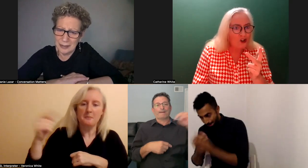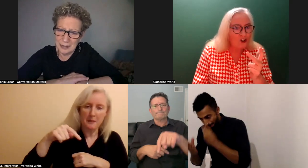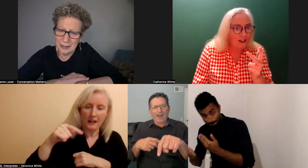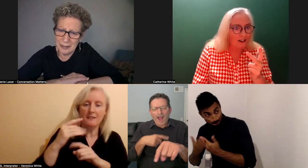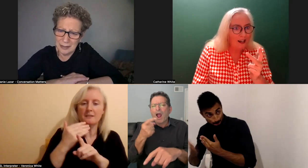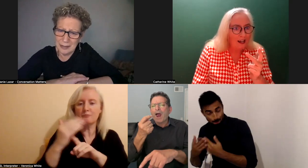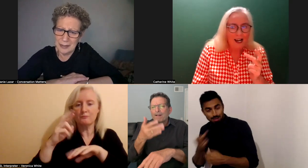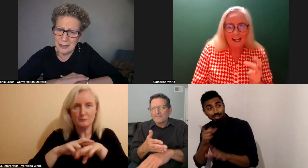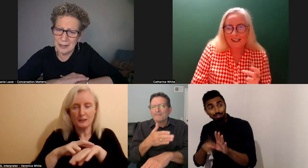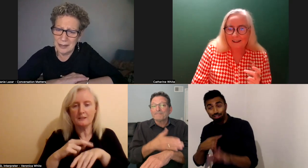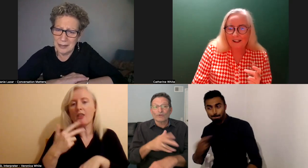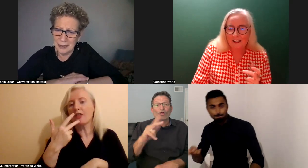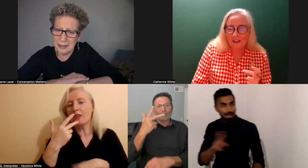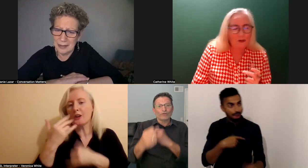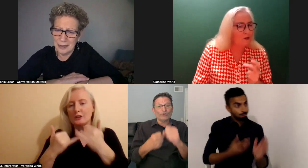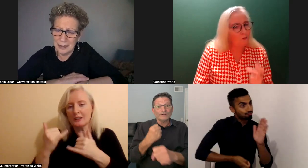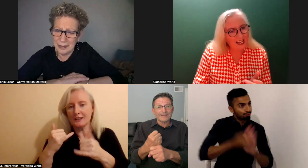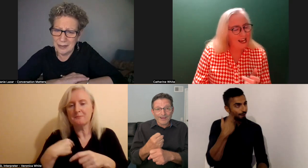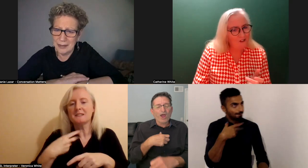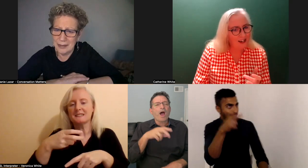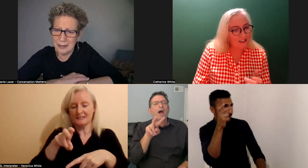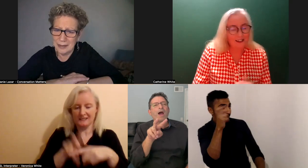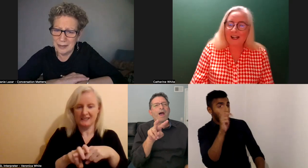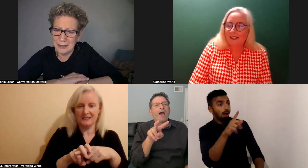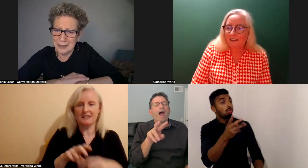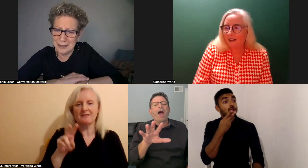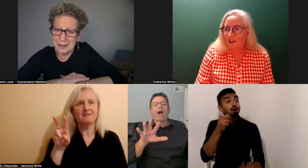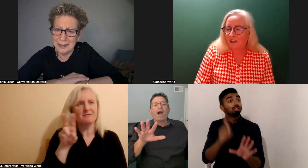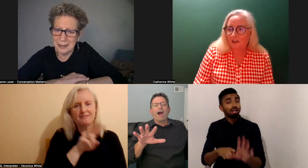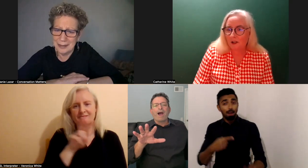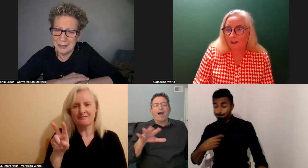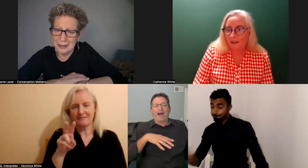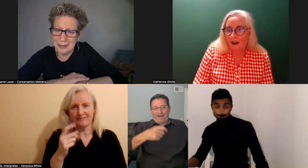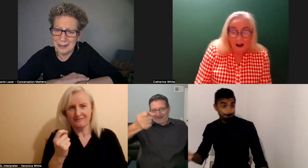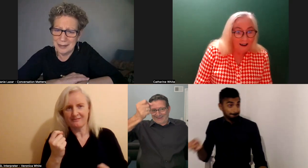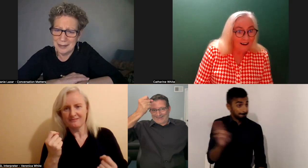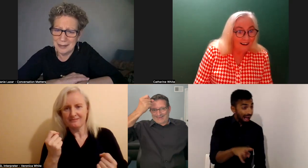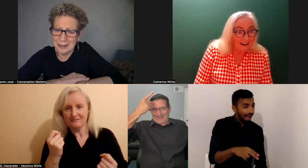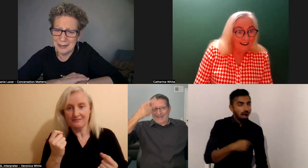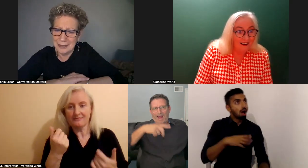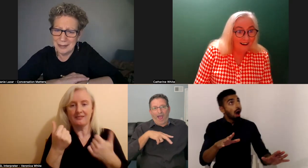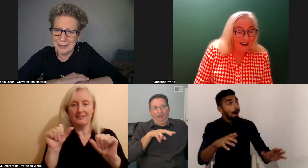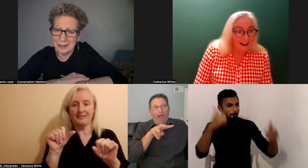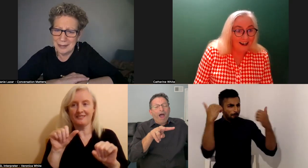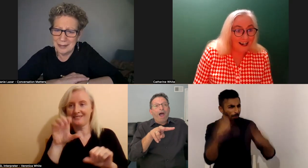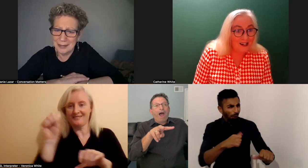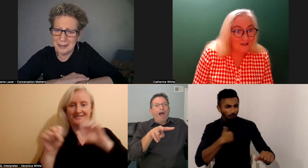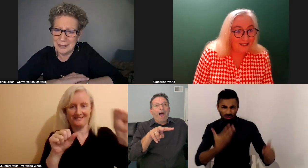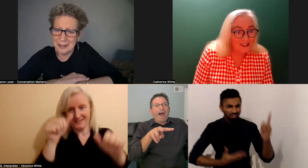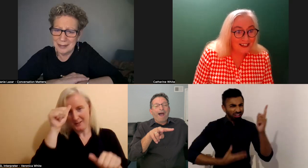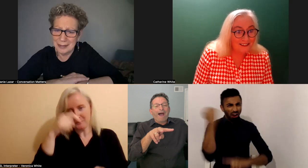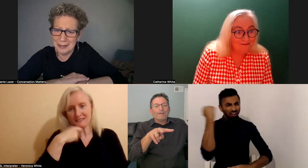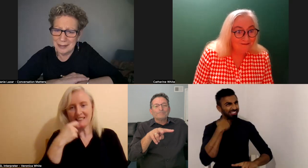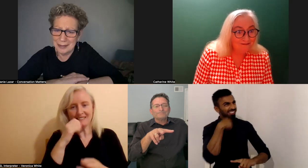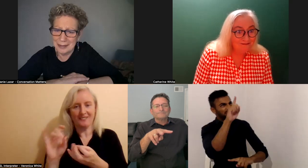The third year, I sat there and I just went, will I ever get it? And I sat there and I just looked and went, oh, I know